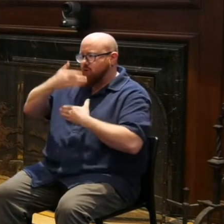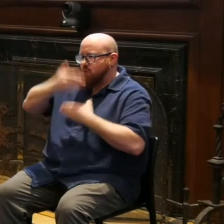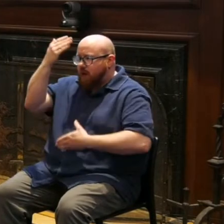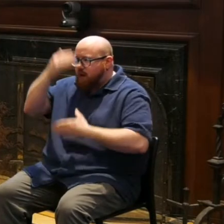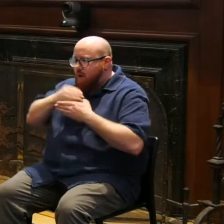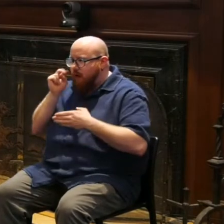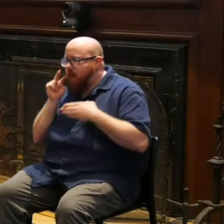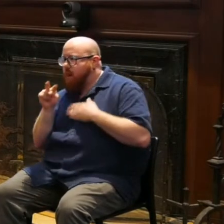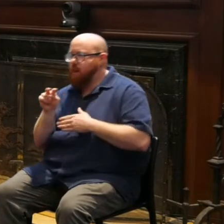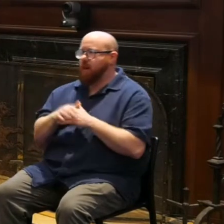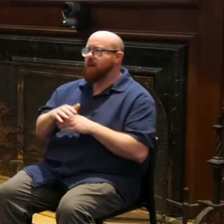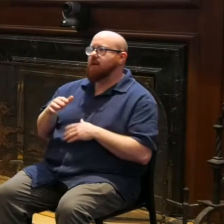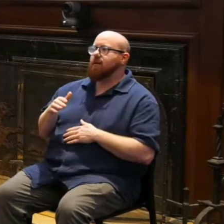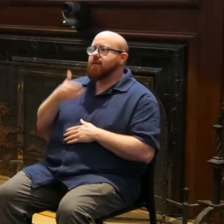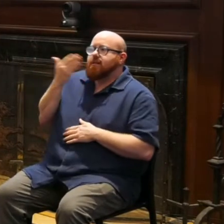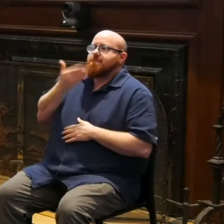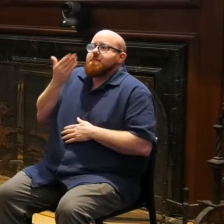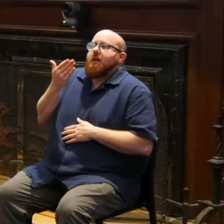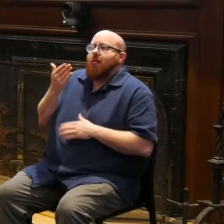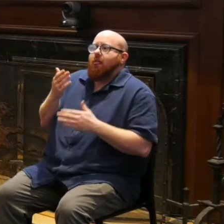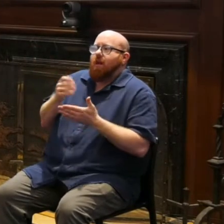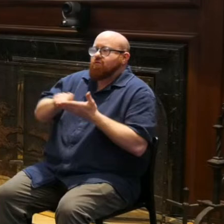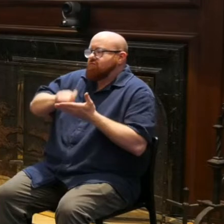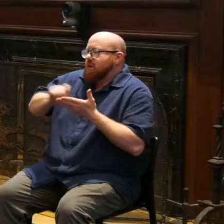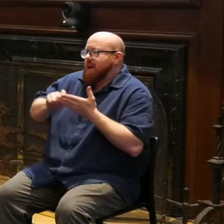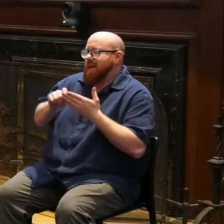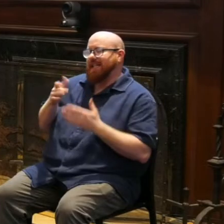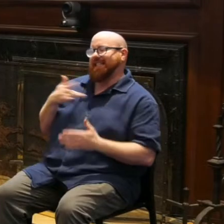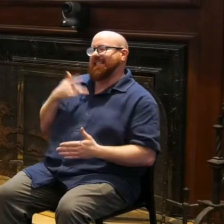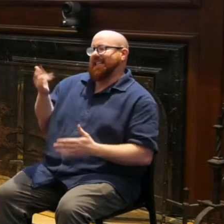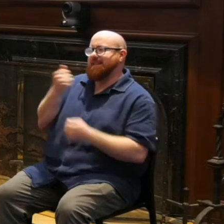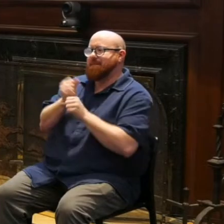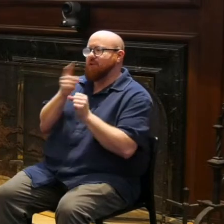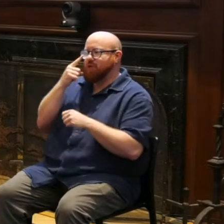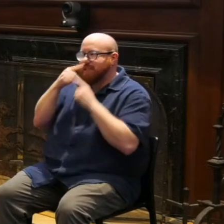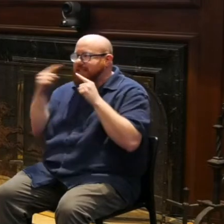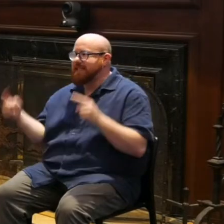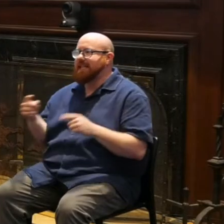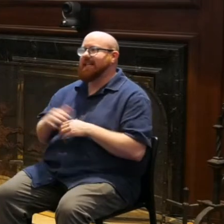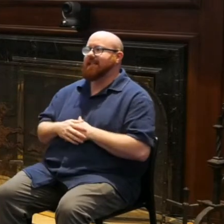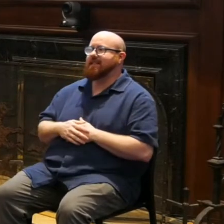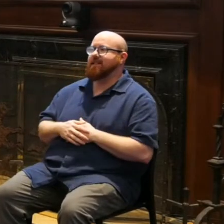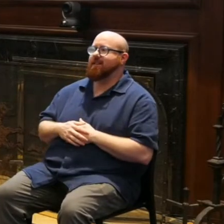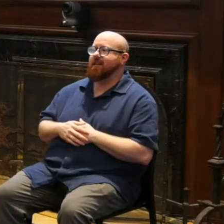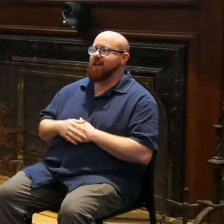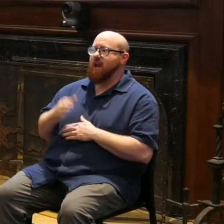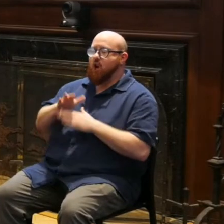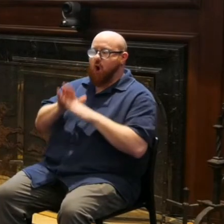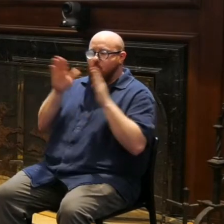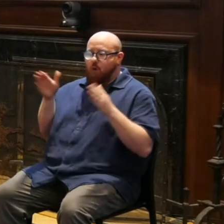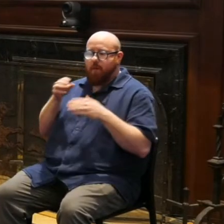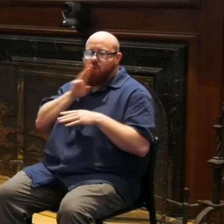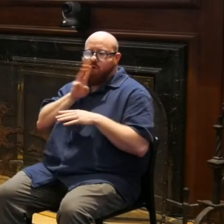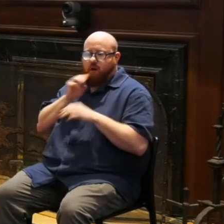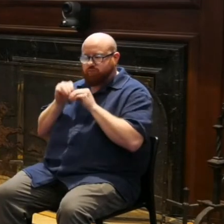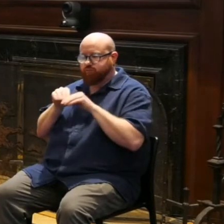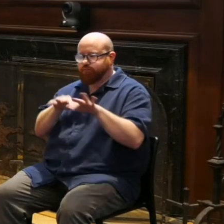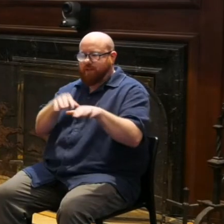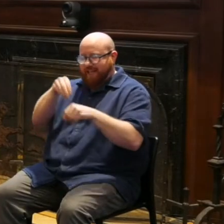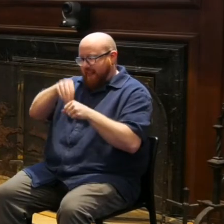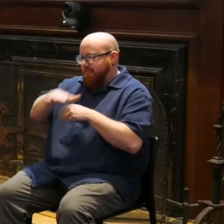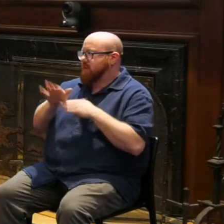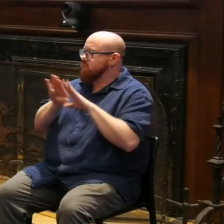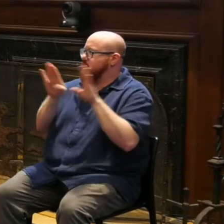year. The musty smell of manuscripts tends to make you sneeze, the rhythmic pulse of an open string resonating within these walls.